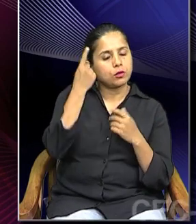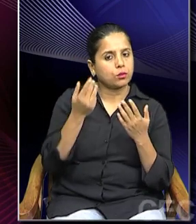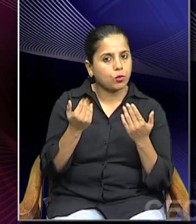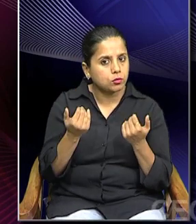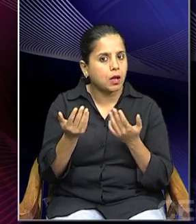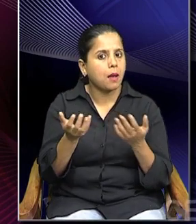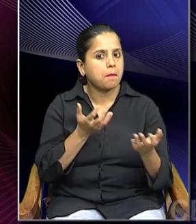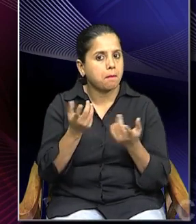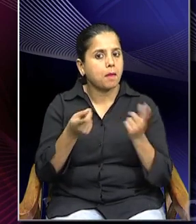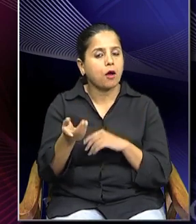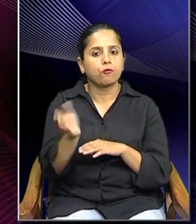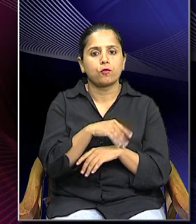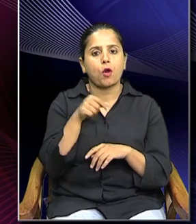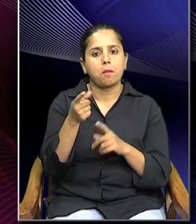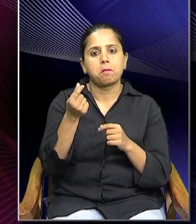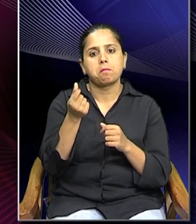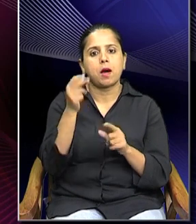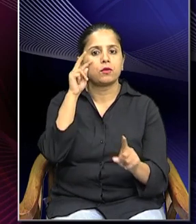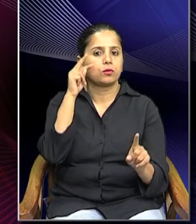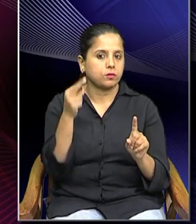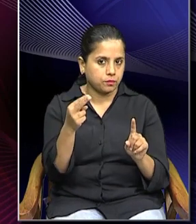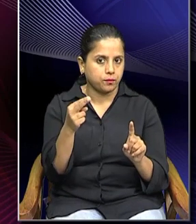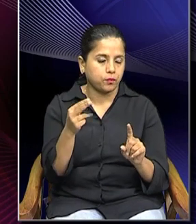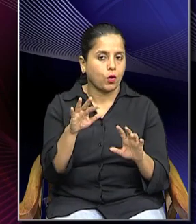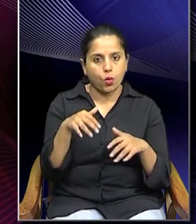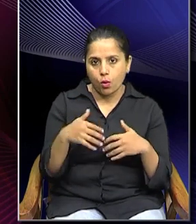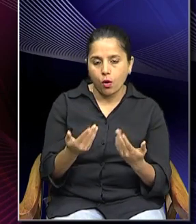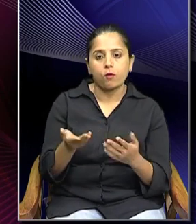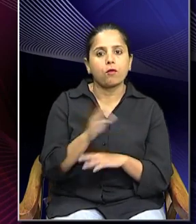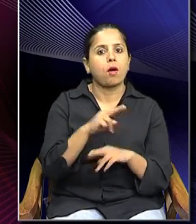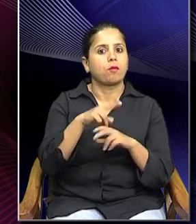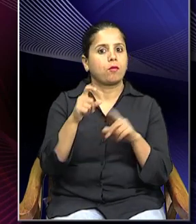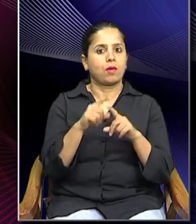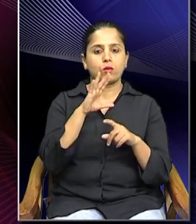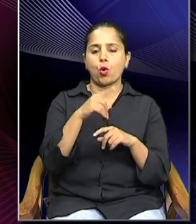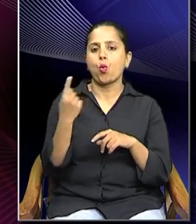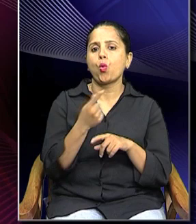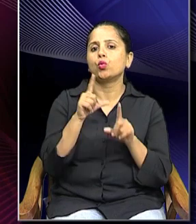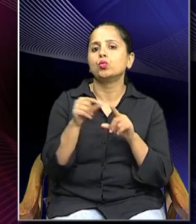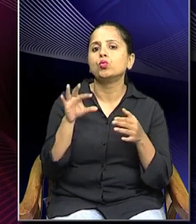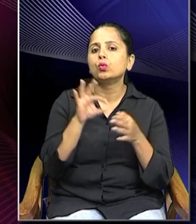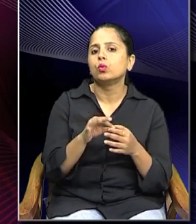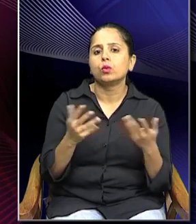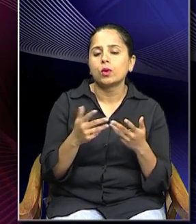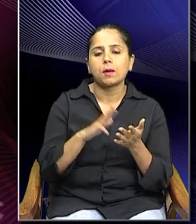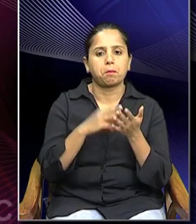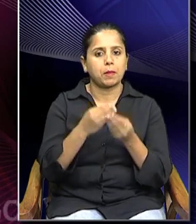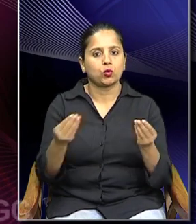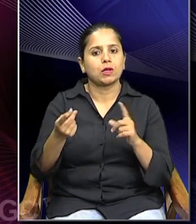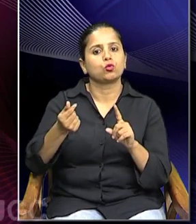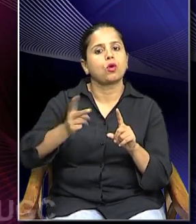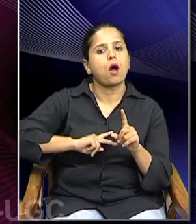market from a monetary perspective or from the fact that it is only to do with material